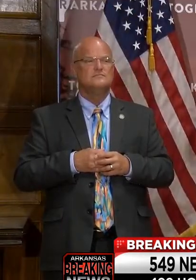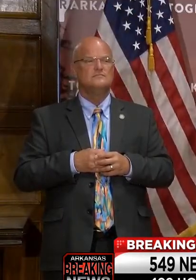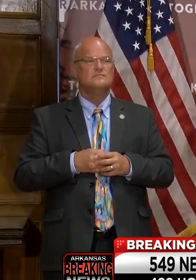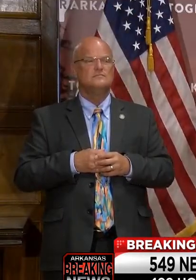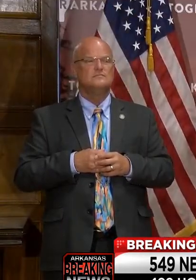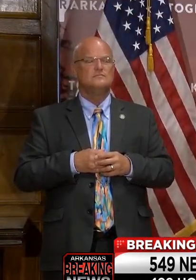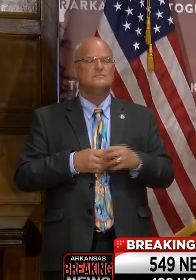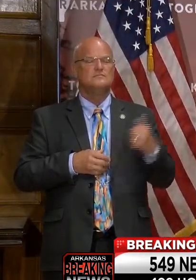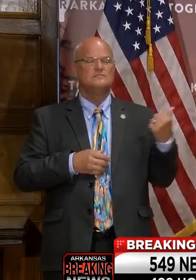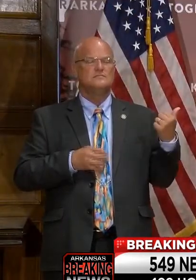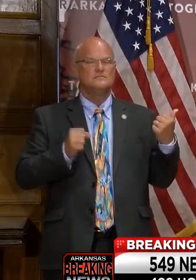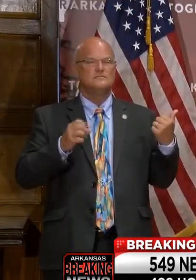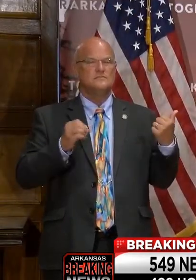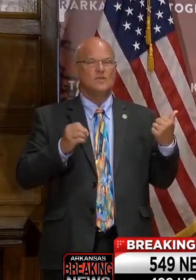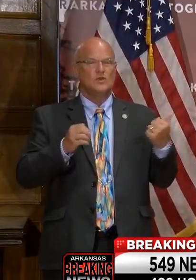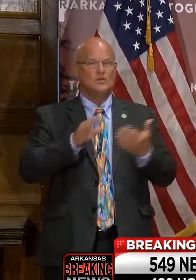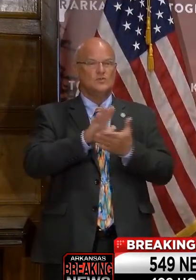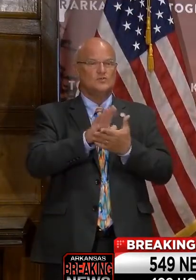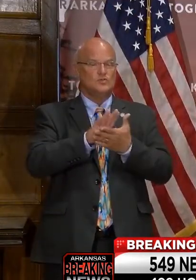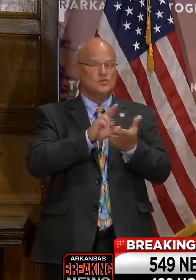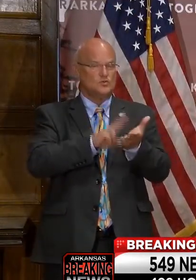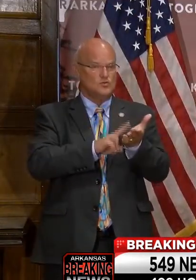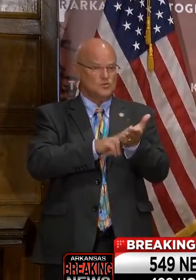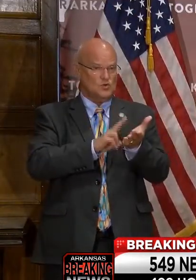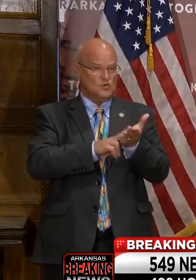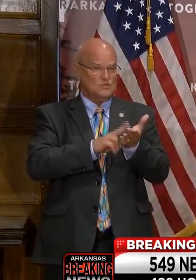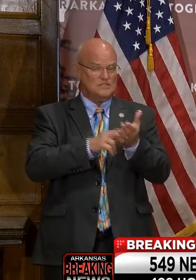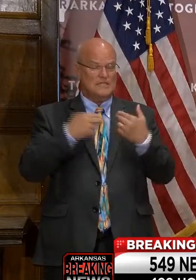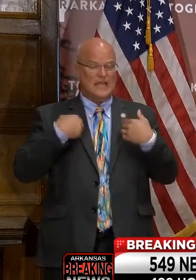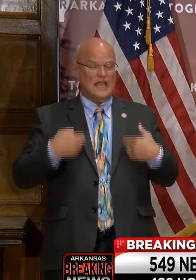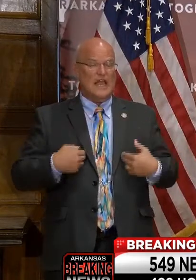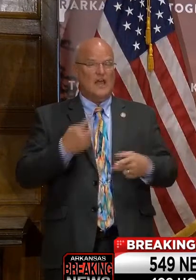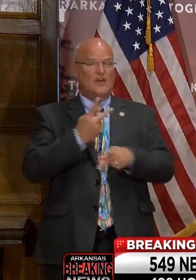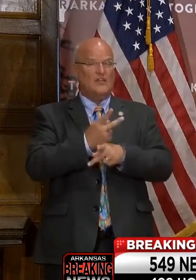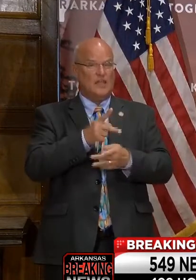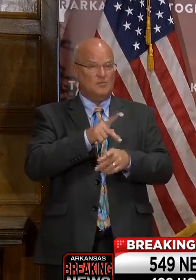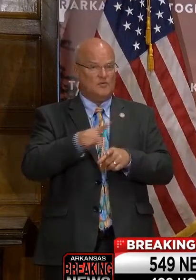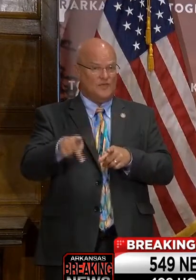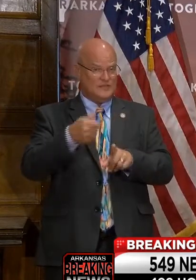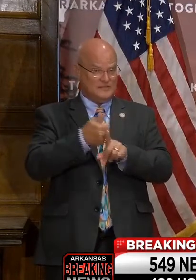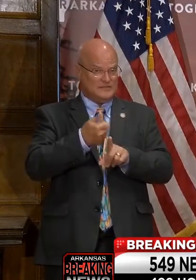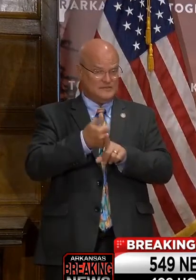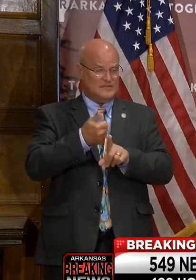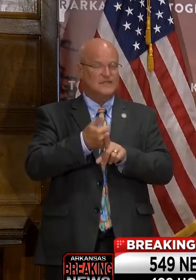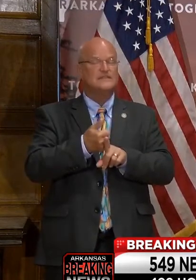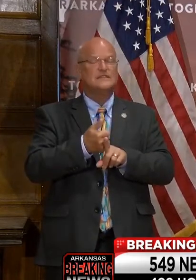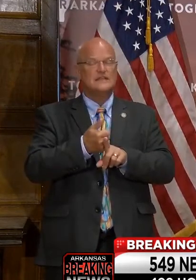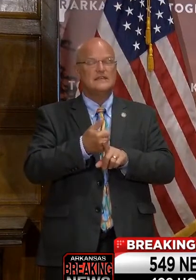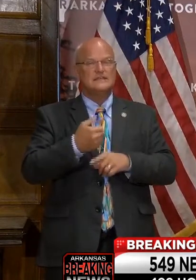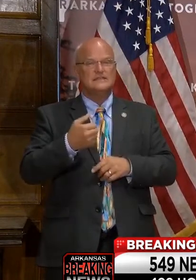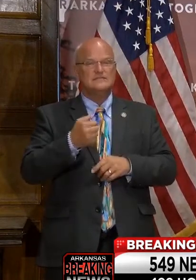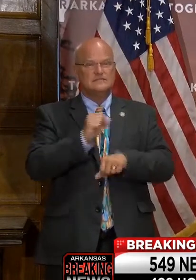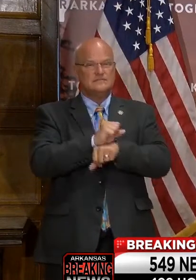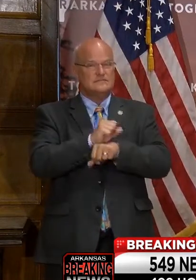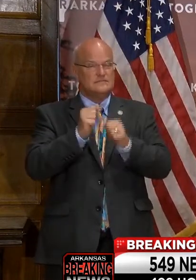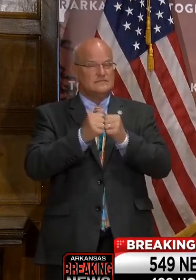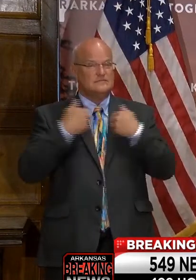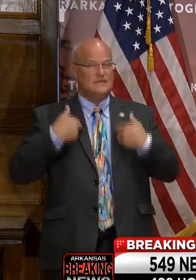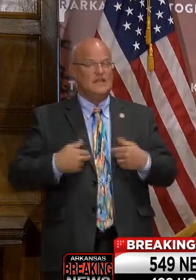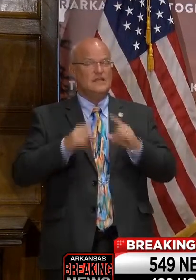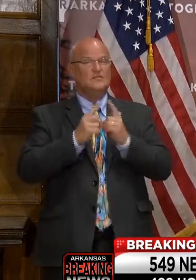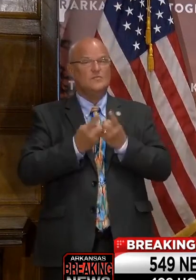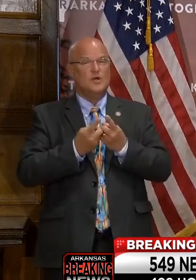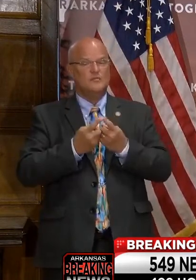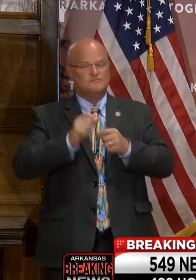So, and school nurses being healthcare professionals are we have worked with the health department to